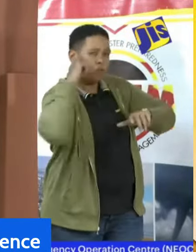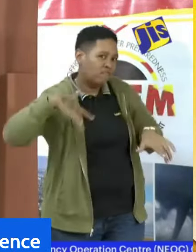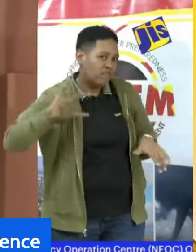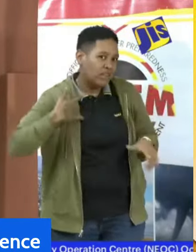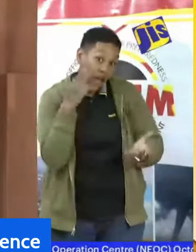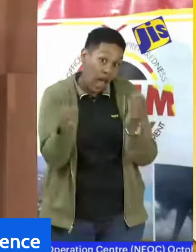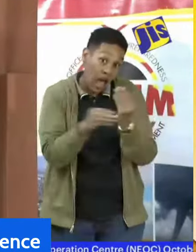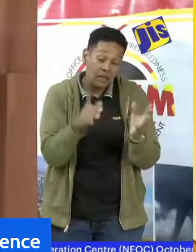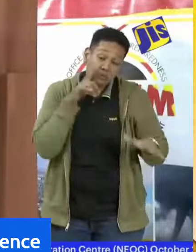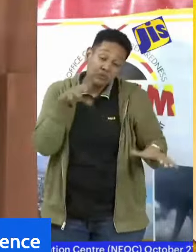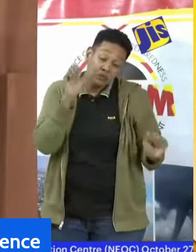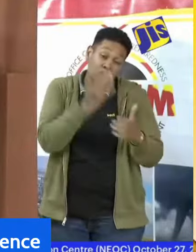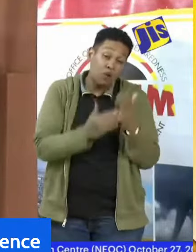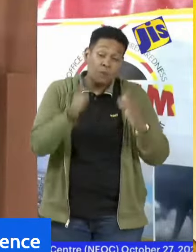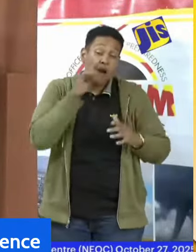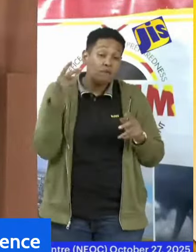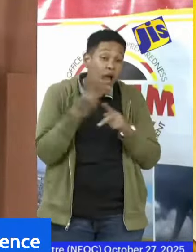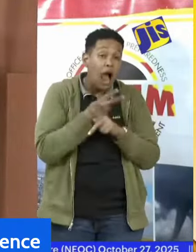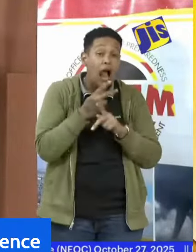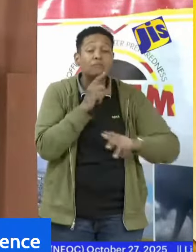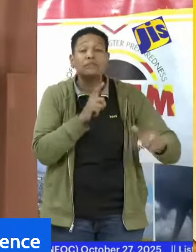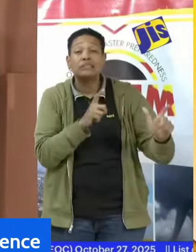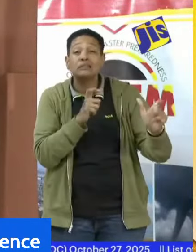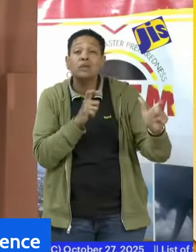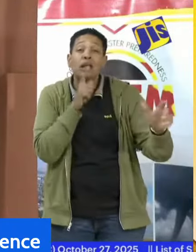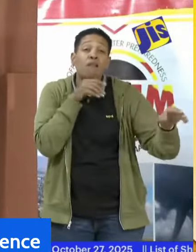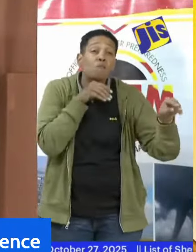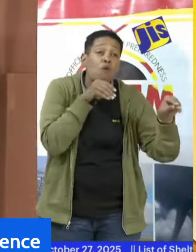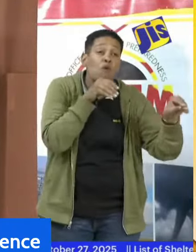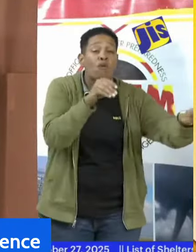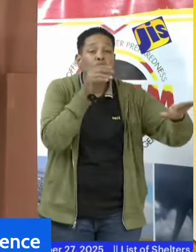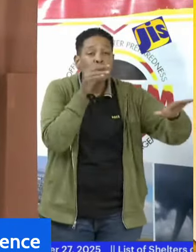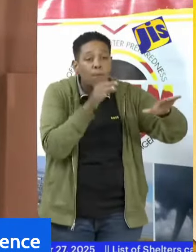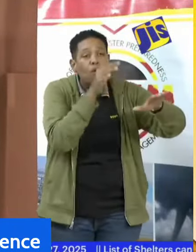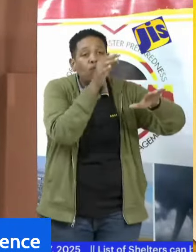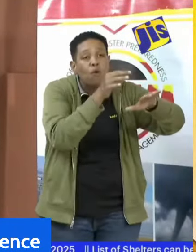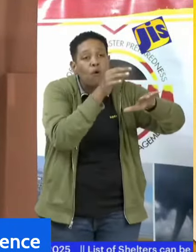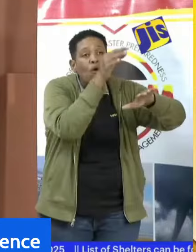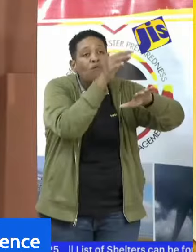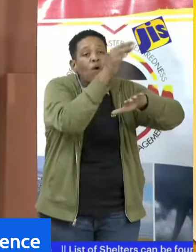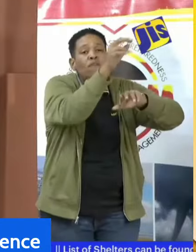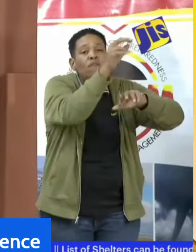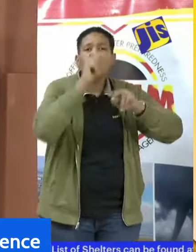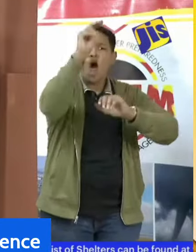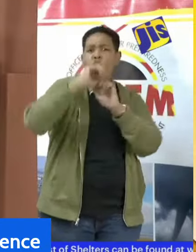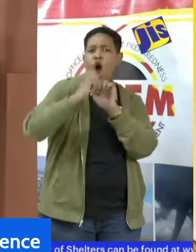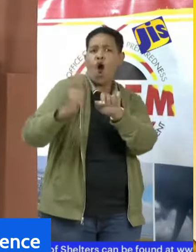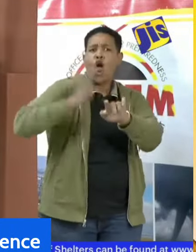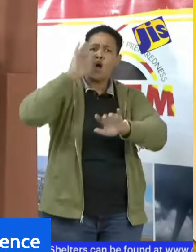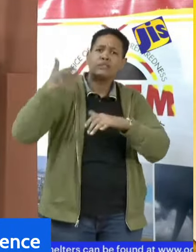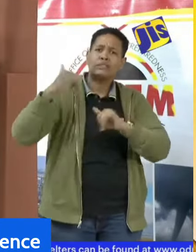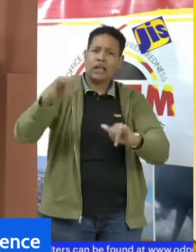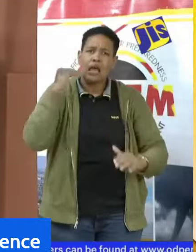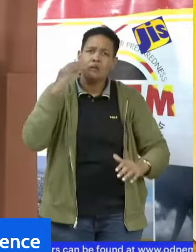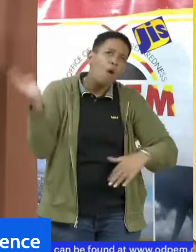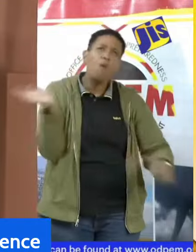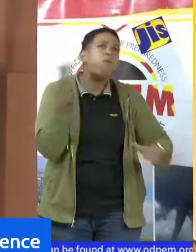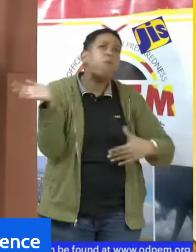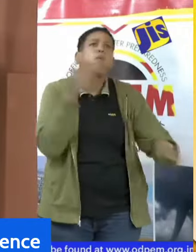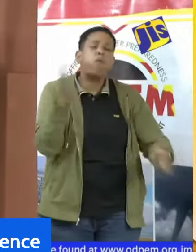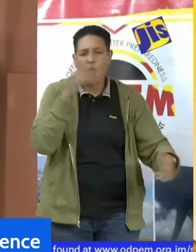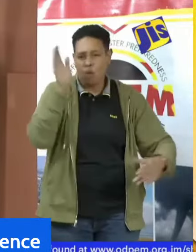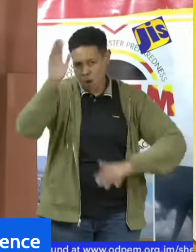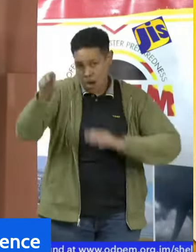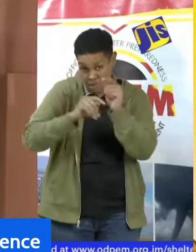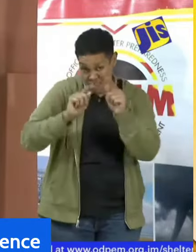will take you have to calculate the speed of movement, and as it moves toward the north, how long you will continue to experience those winds.